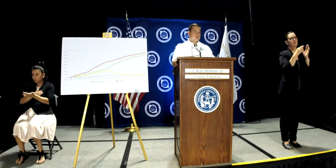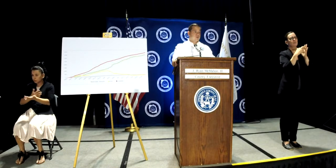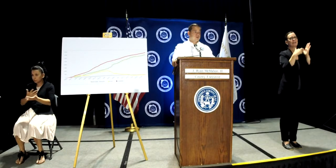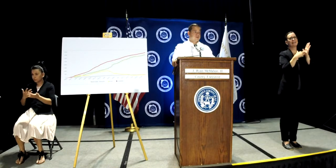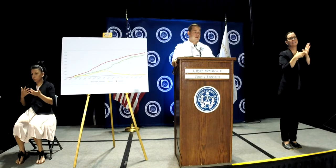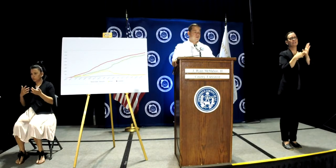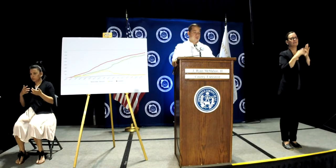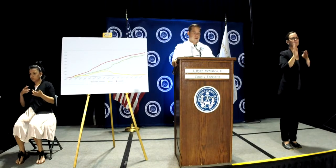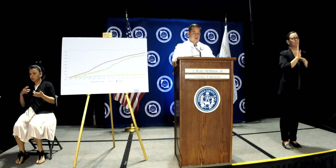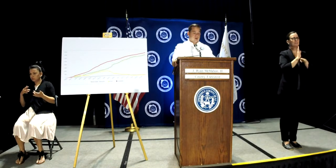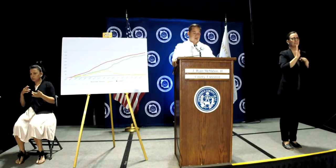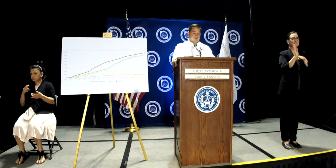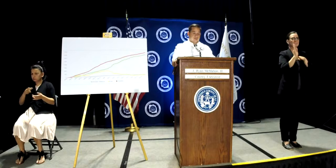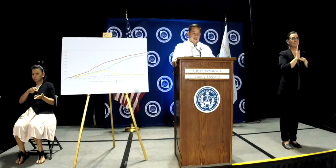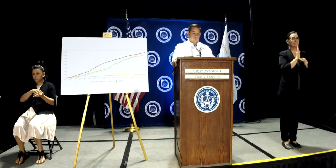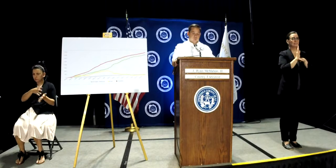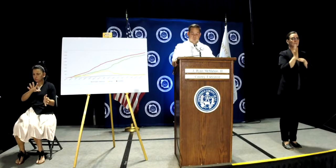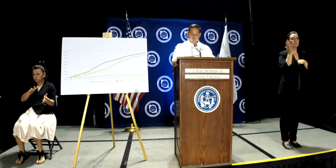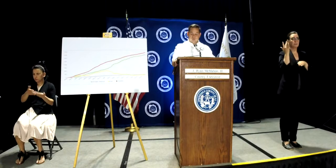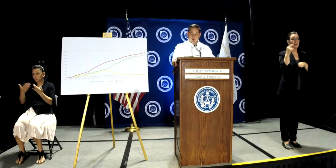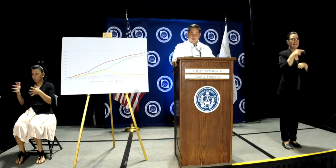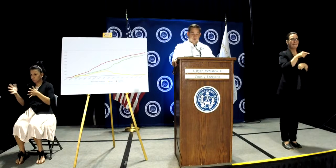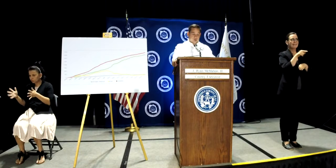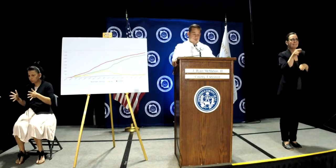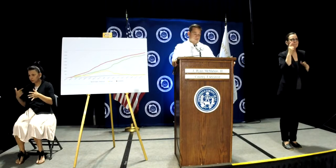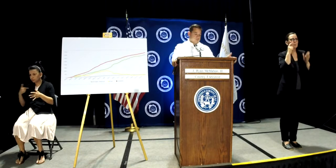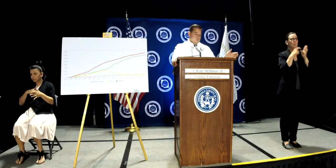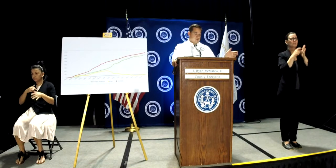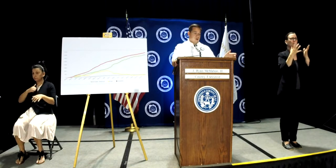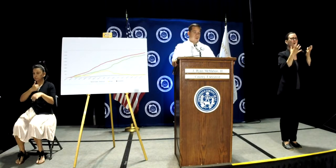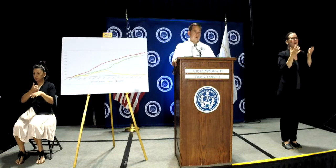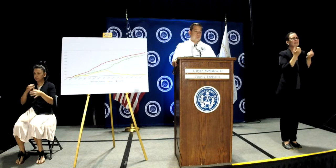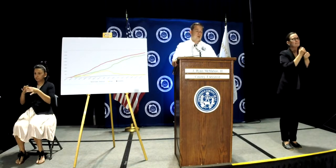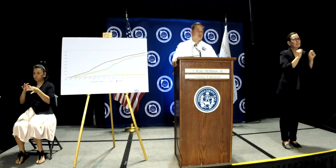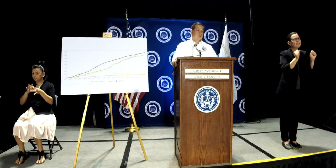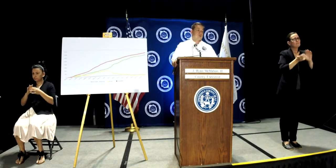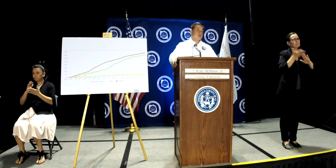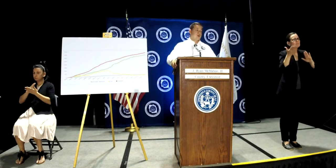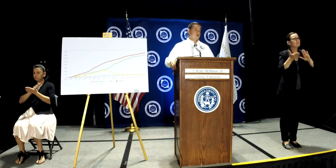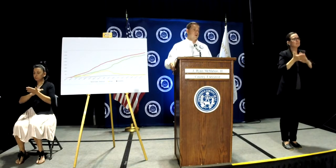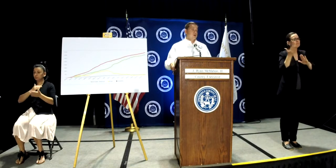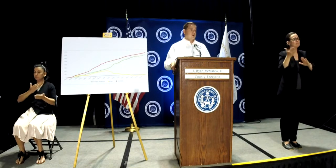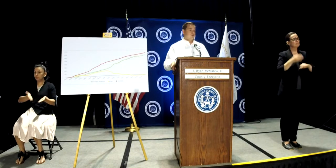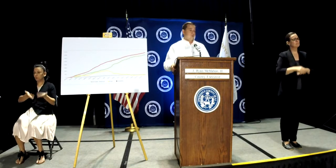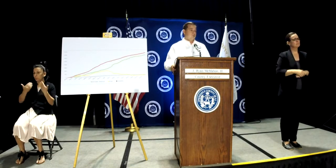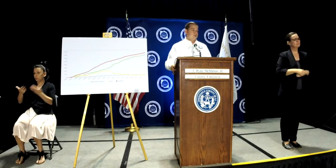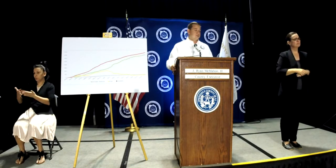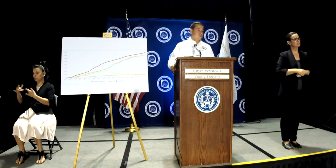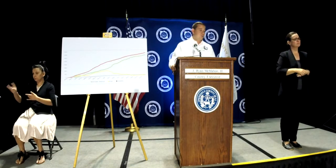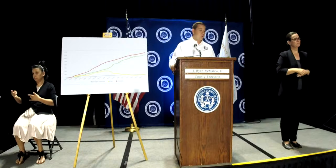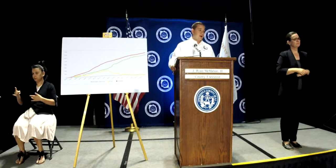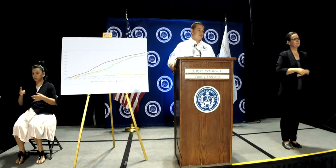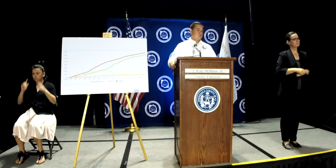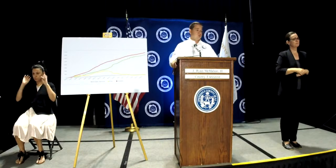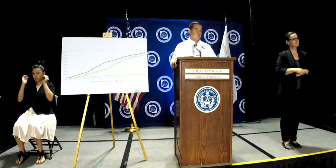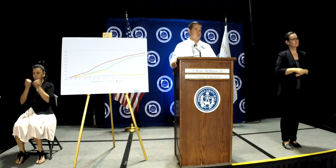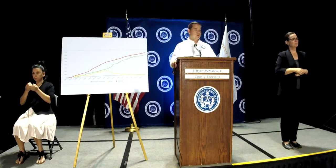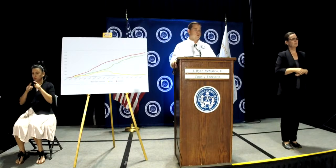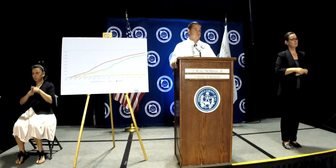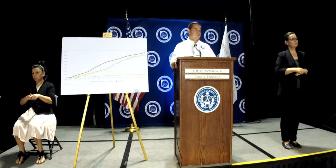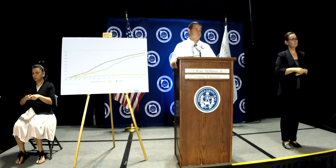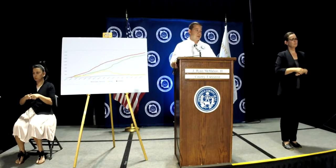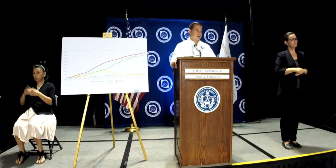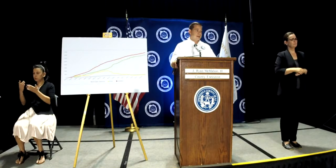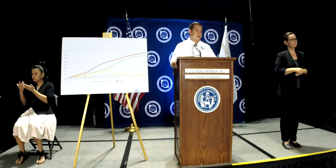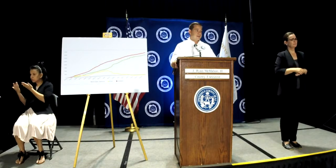that they can do this safely. Every time we've gone through this in all the other parts of Restart, we've been pleasantly surprised with the